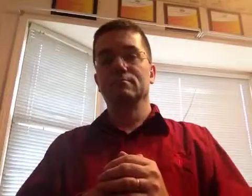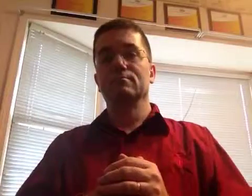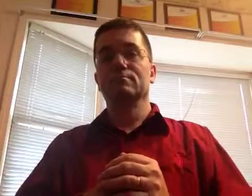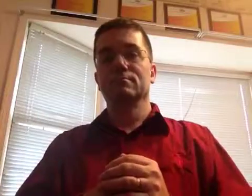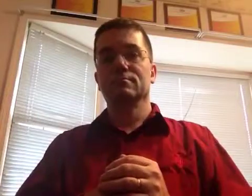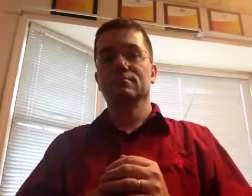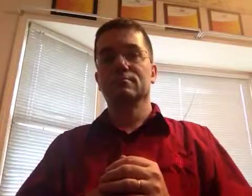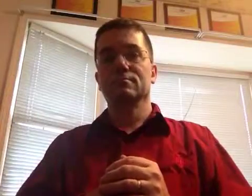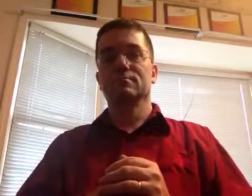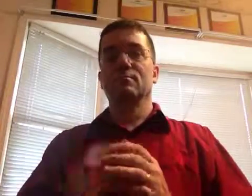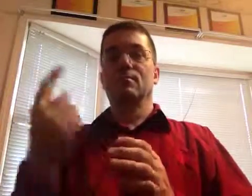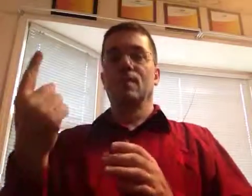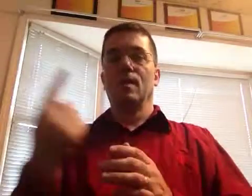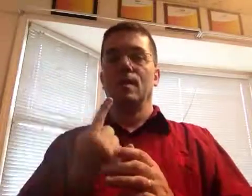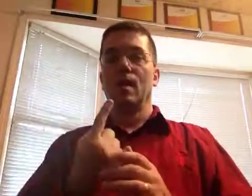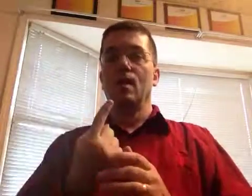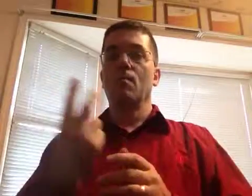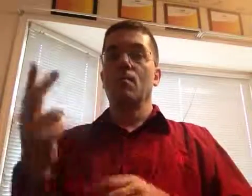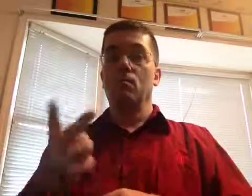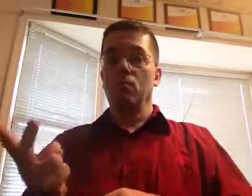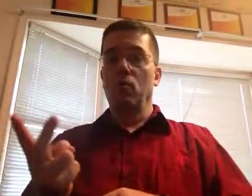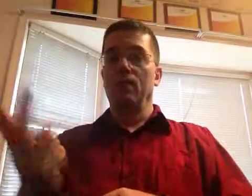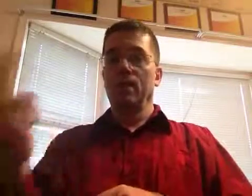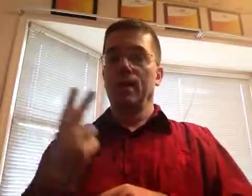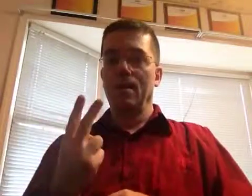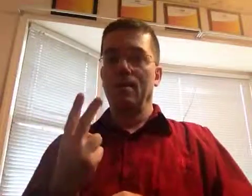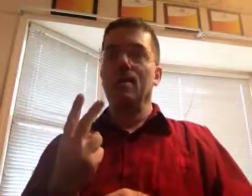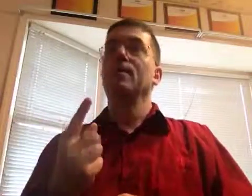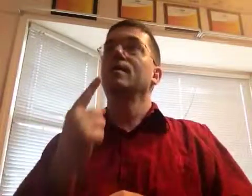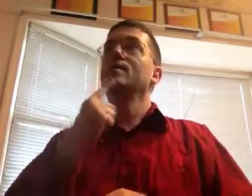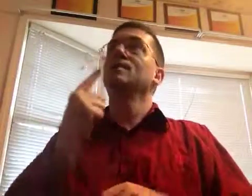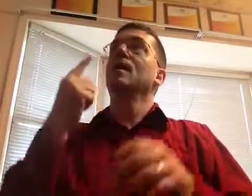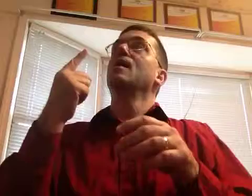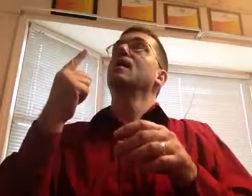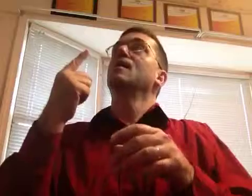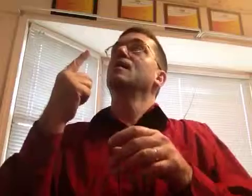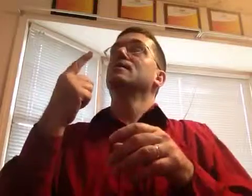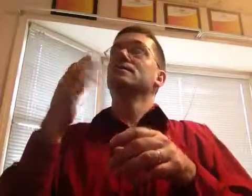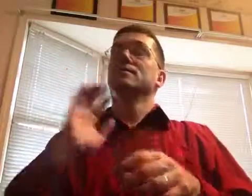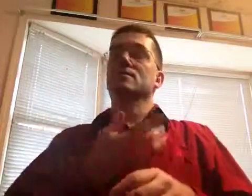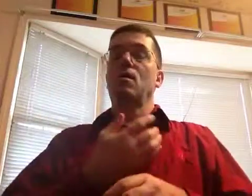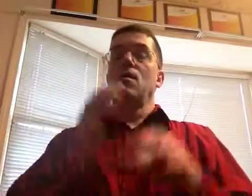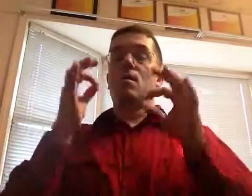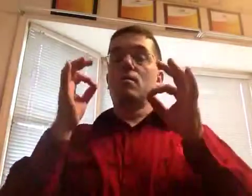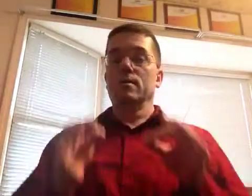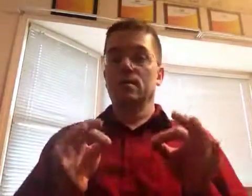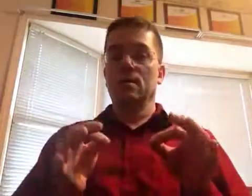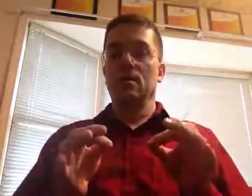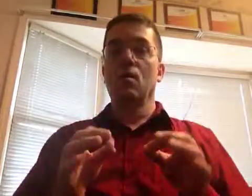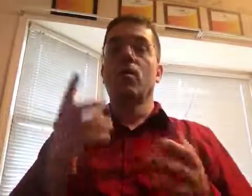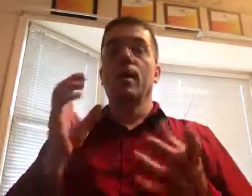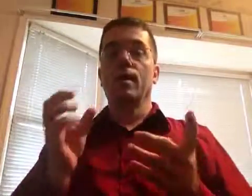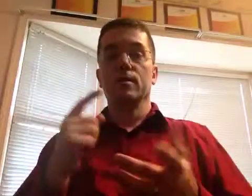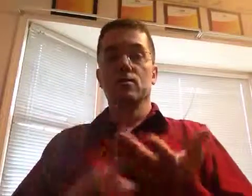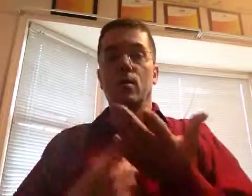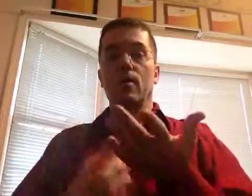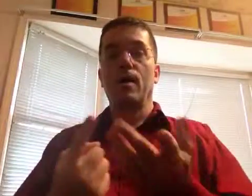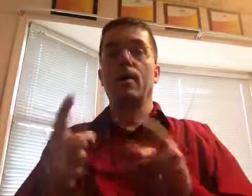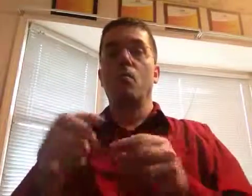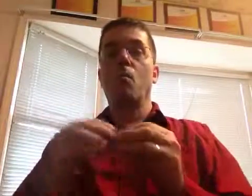they came in and said, we have this idea and this is what we want to do. And we went, not our first choice. Okay, let's talk about this some more. And it